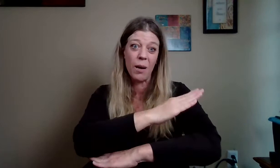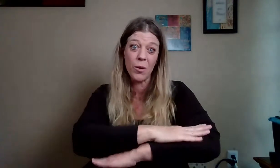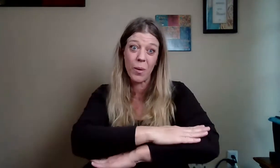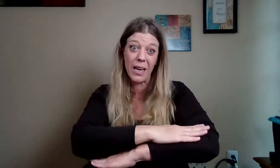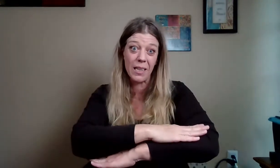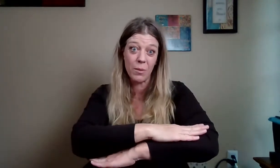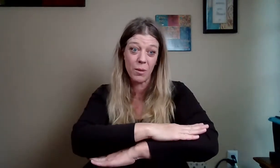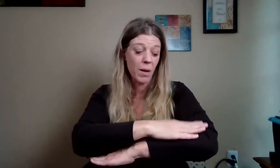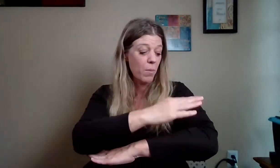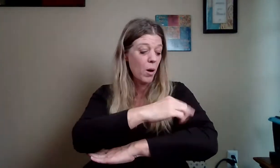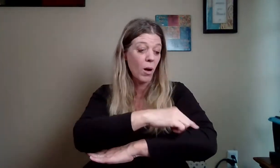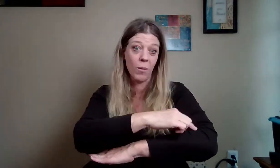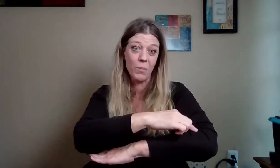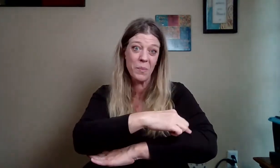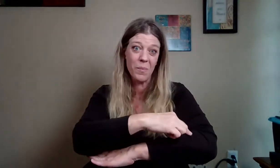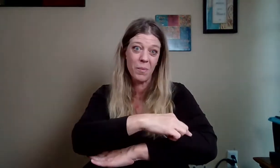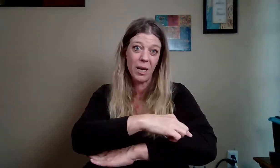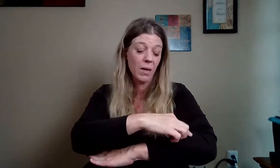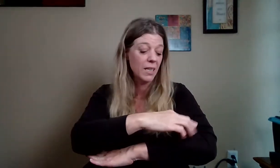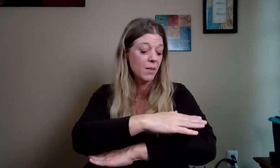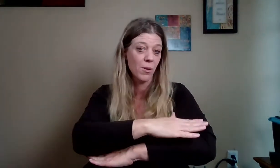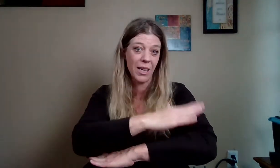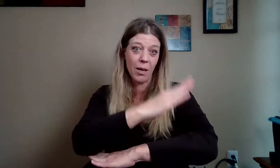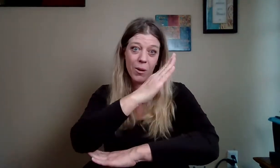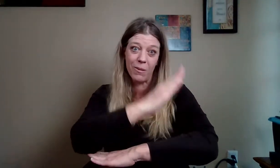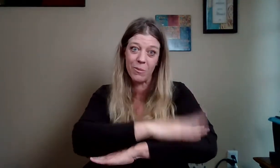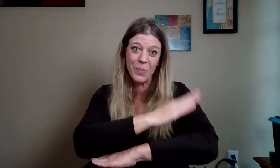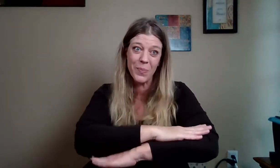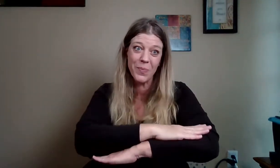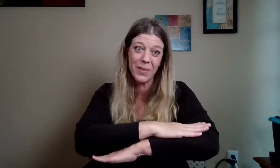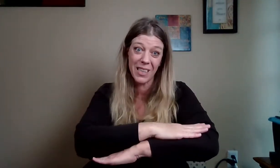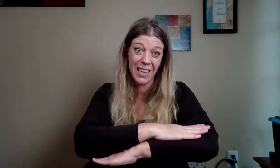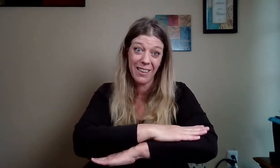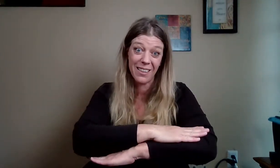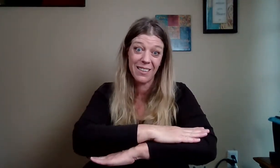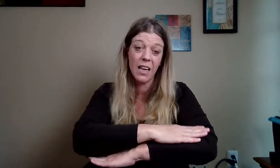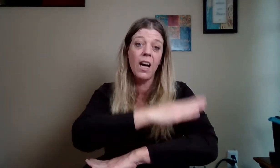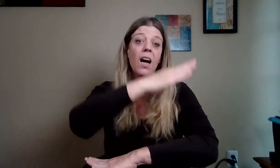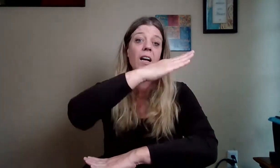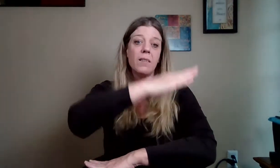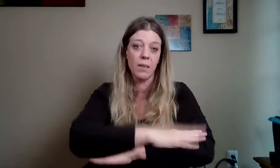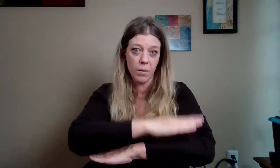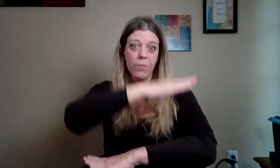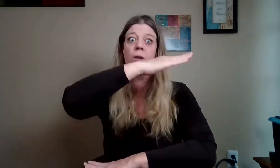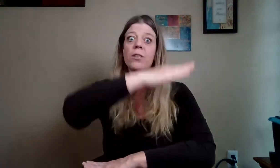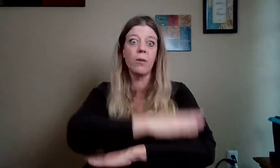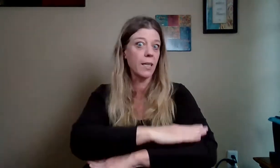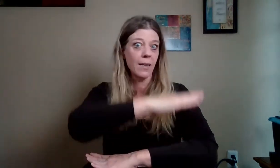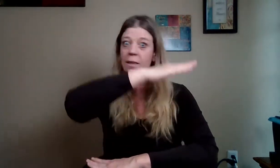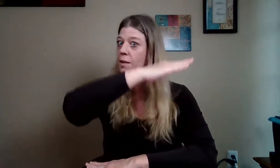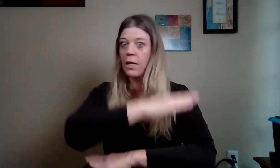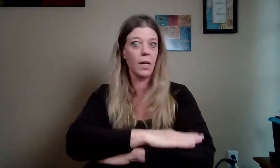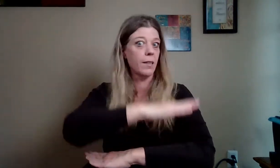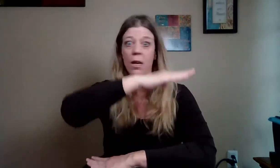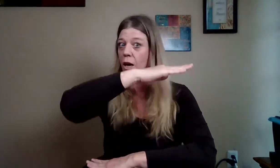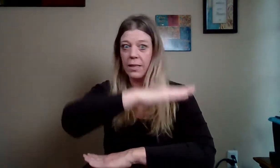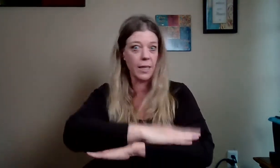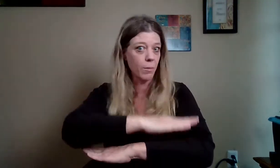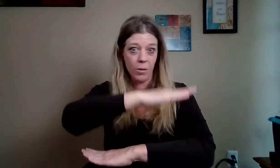tap twice with my palm by my support elbow. Like this. So if you're doing this, it is not table.